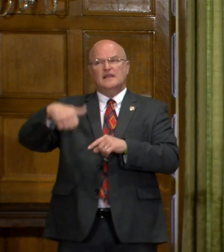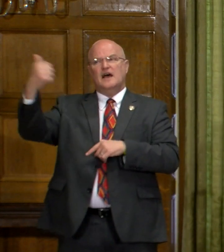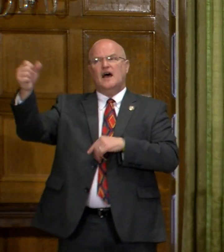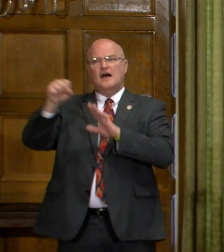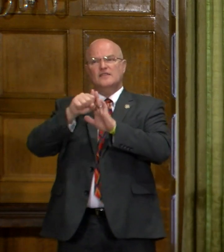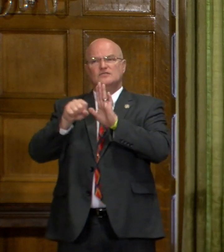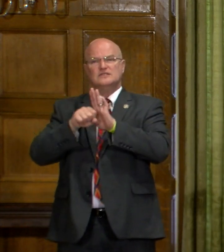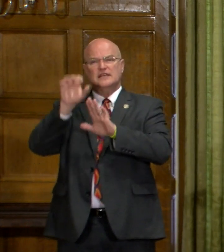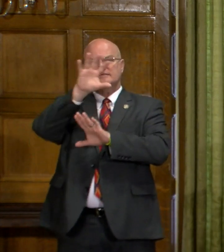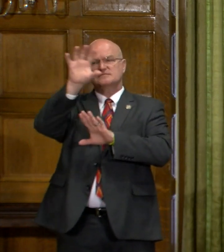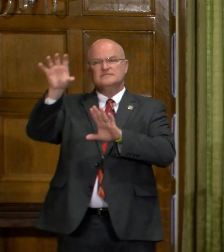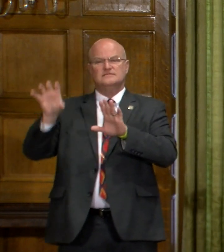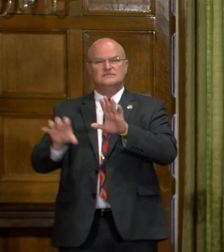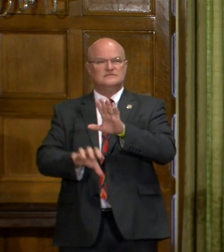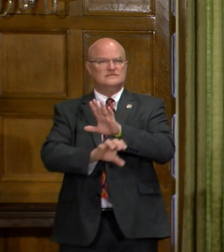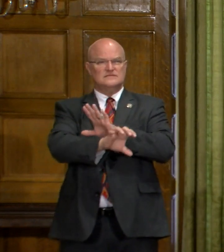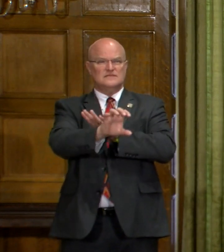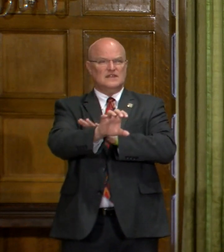states,